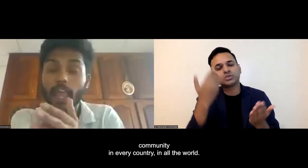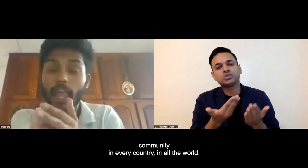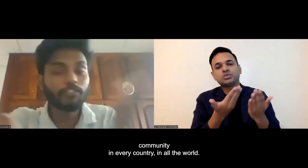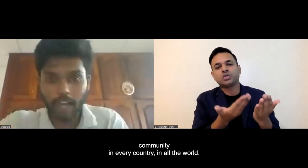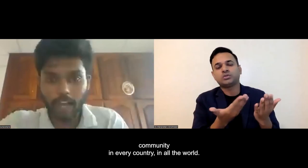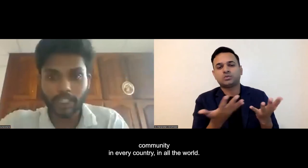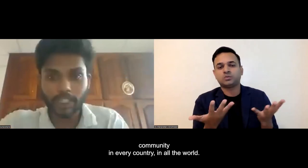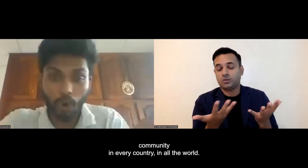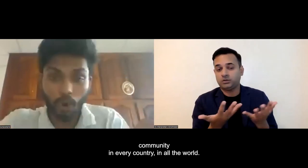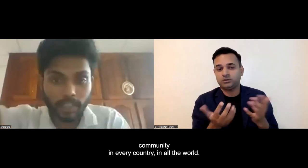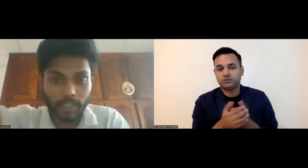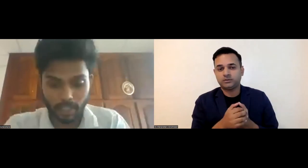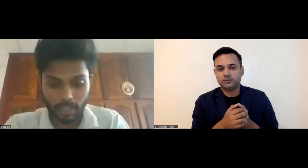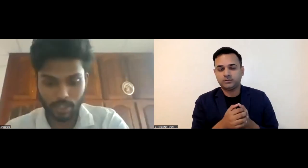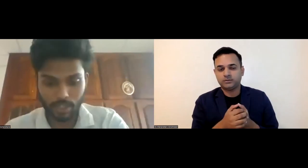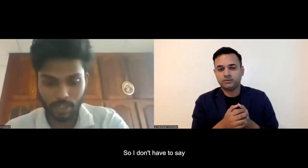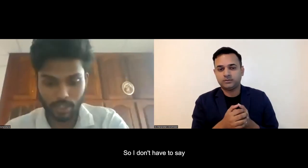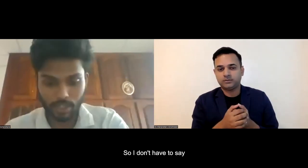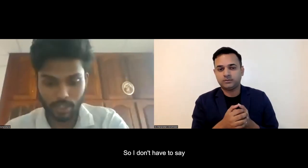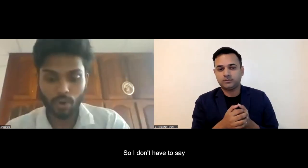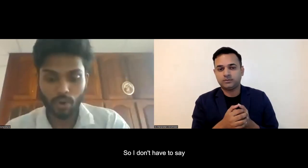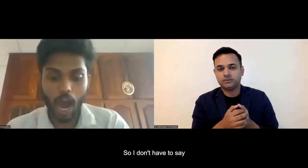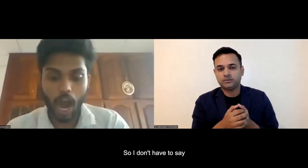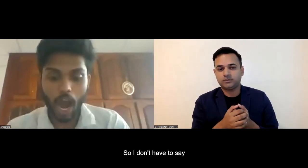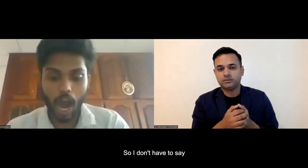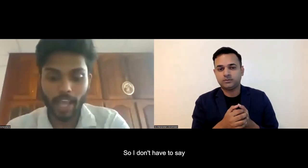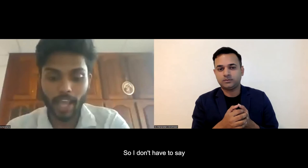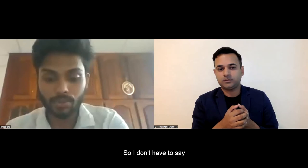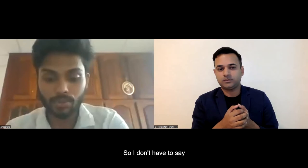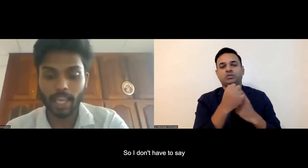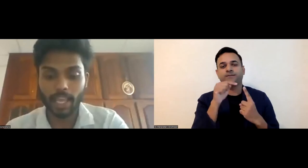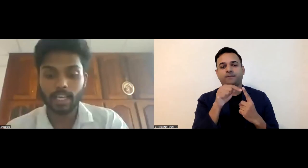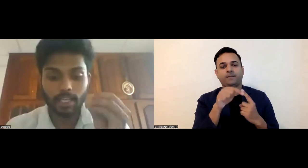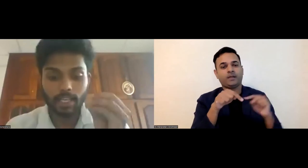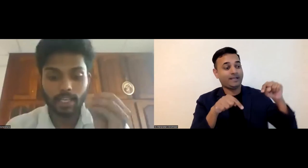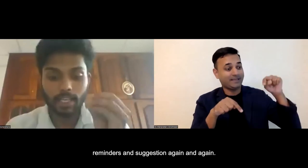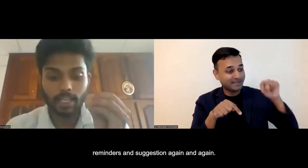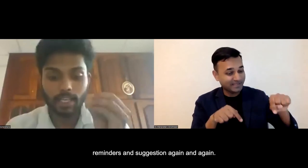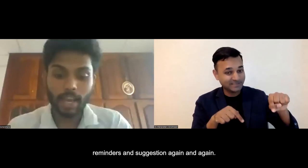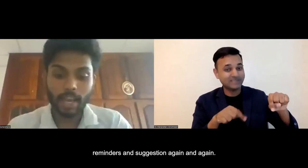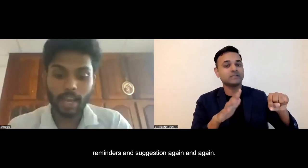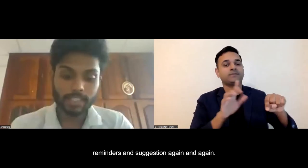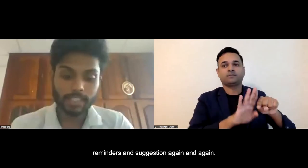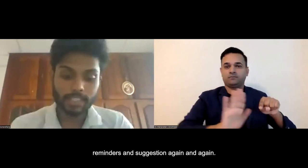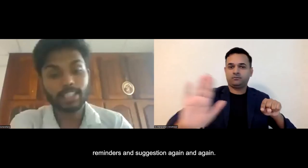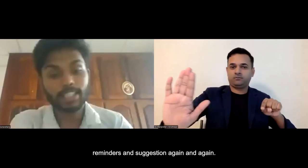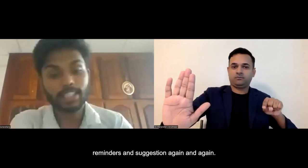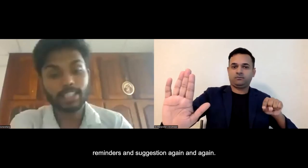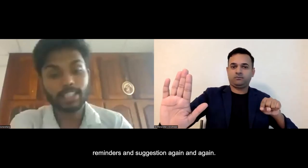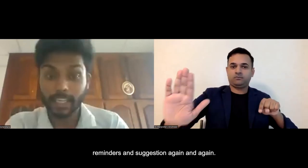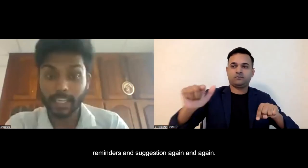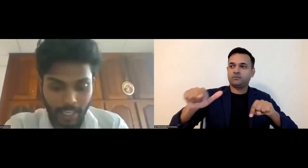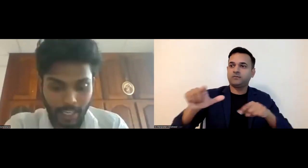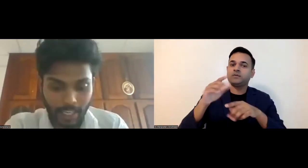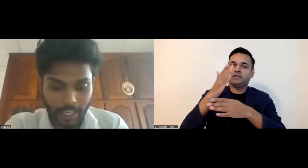every country in all the world. So I don't have to say reminders and suggestion